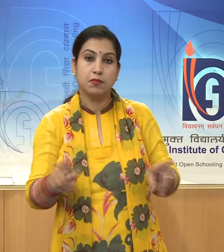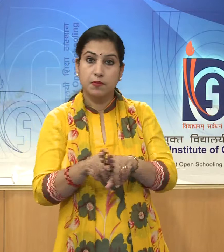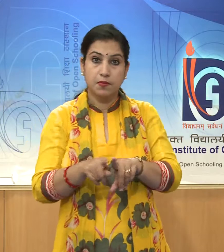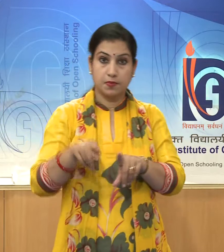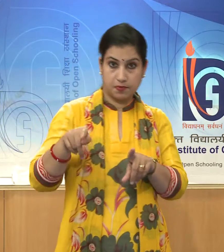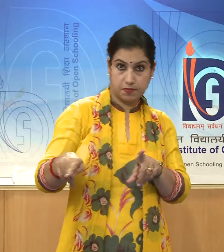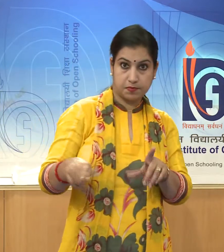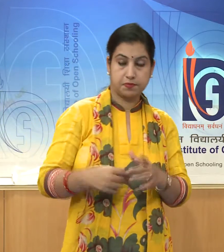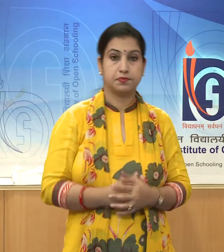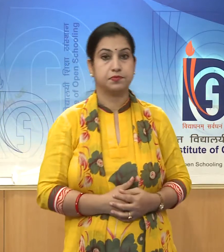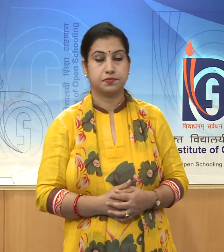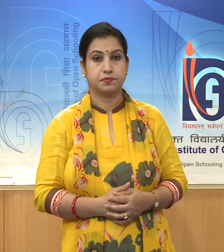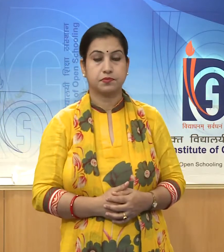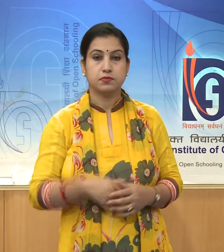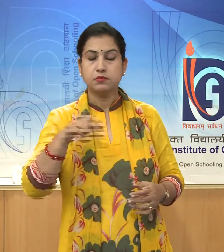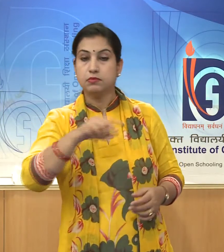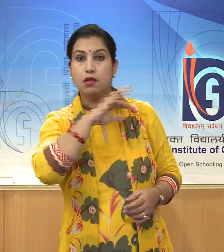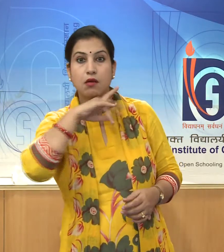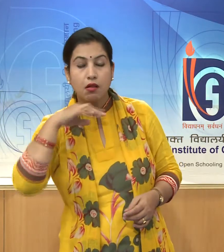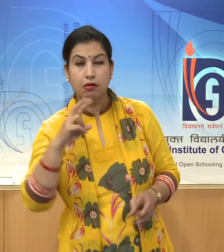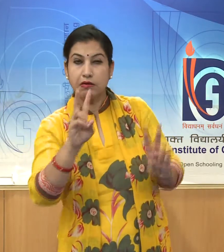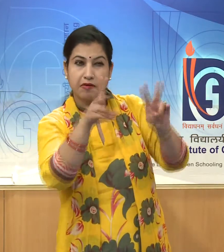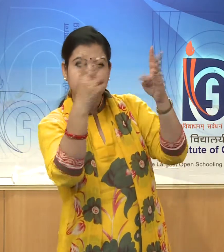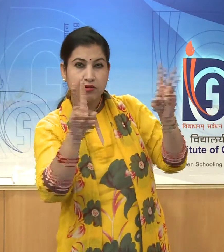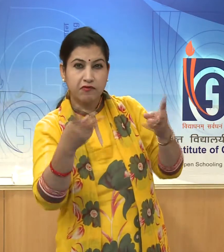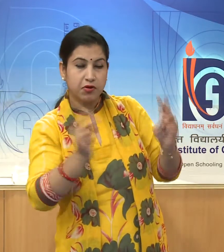applying vivid colors.